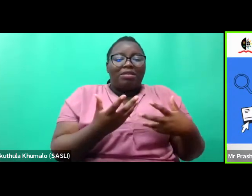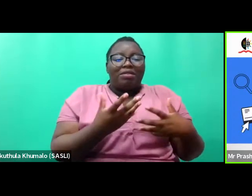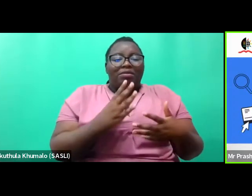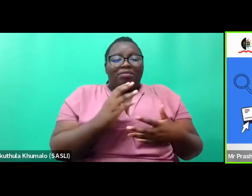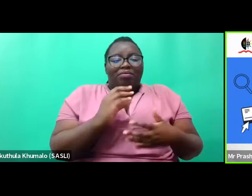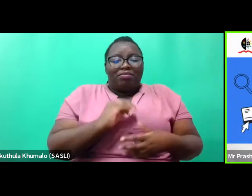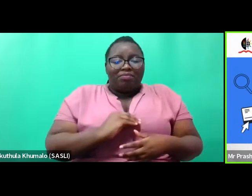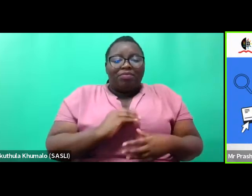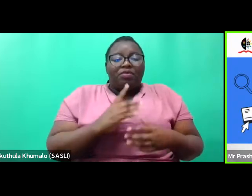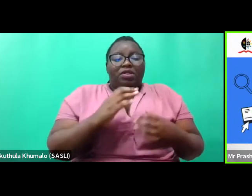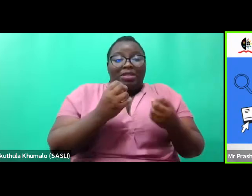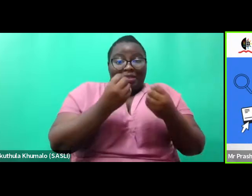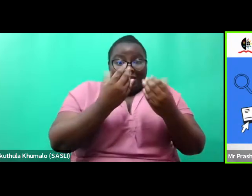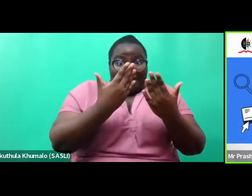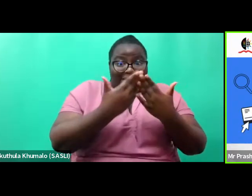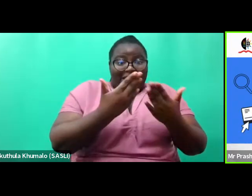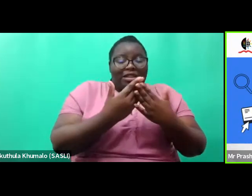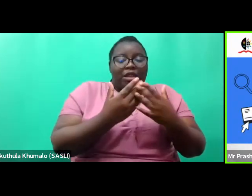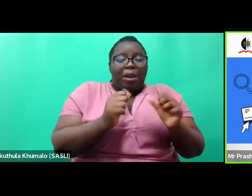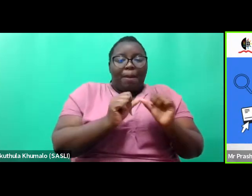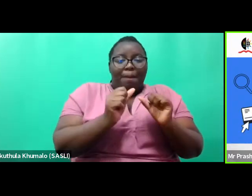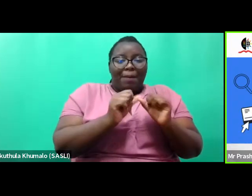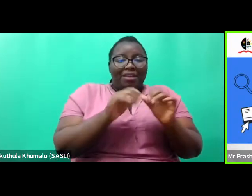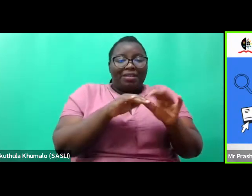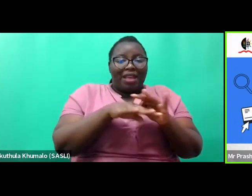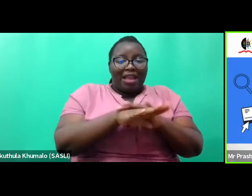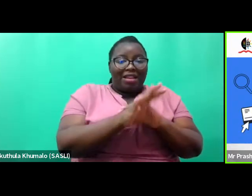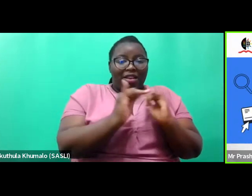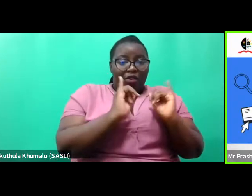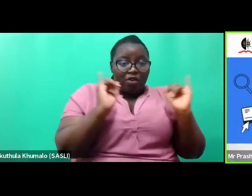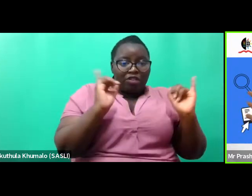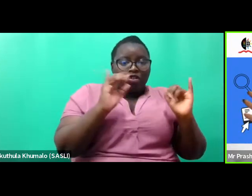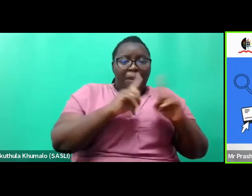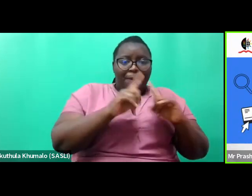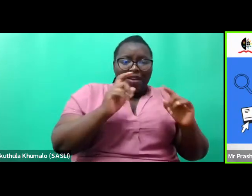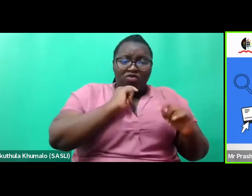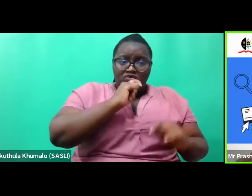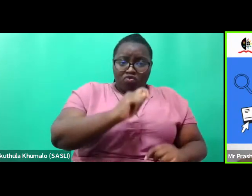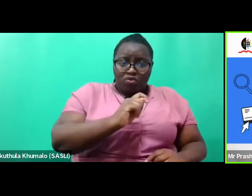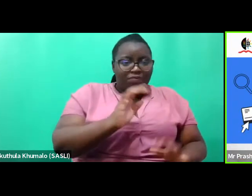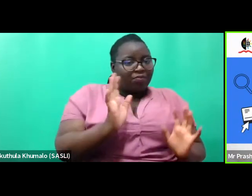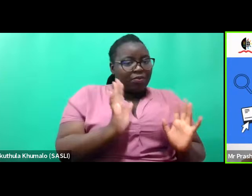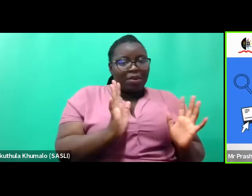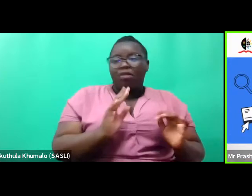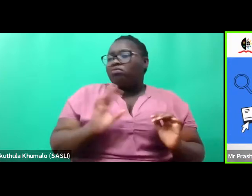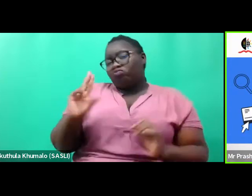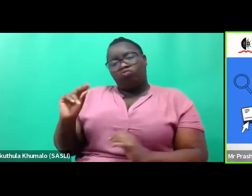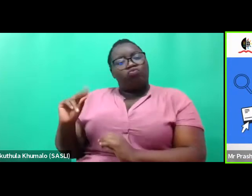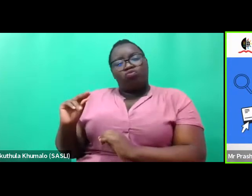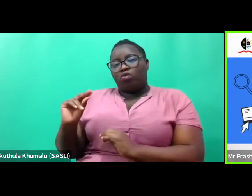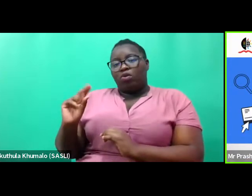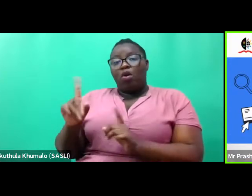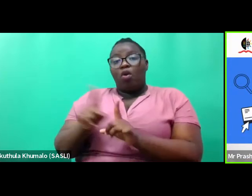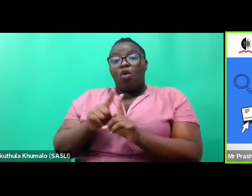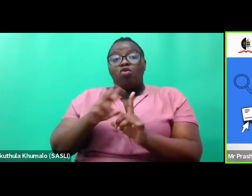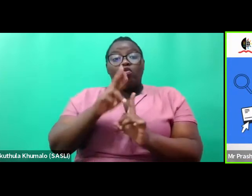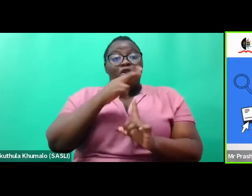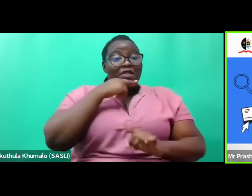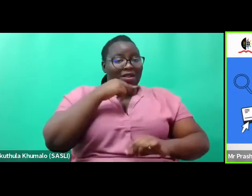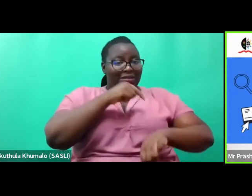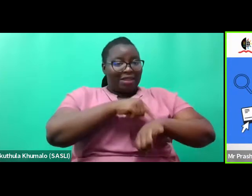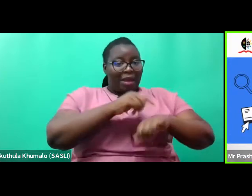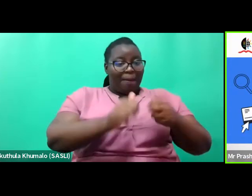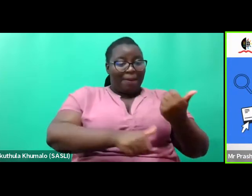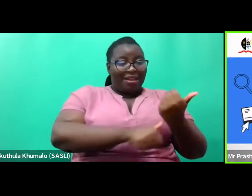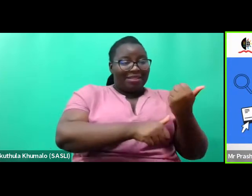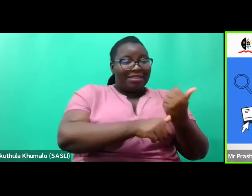better under remote conditions, but that's not always true. No, it's not. And I think real-time assistance from